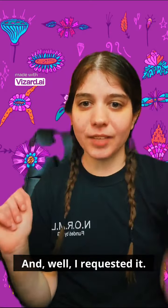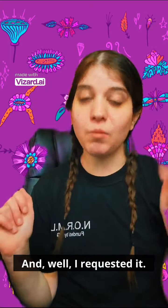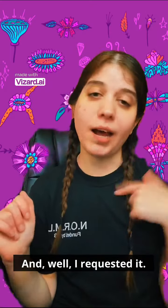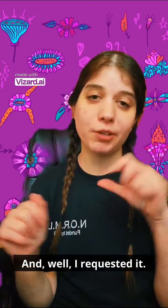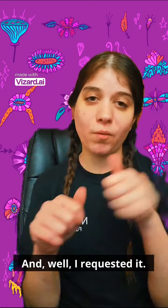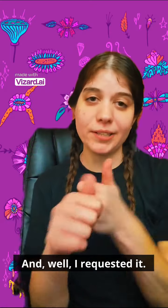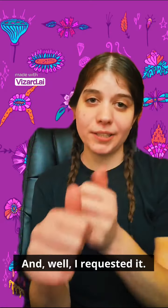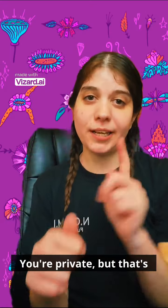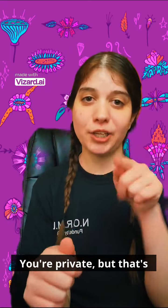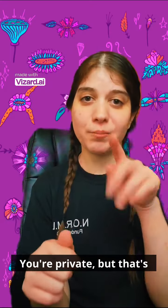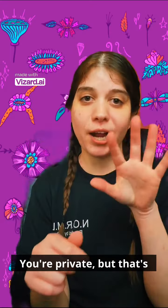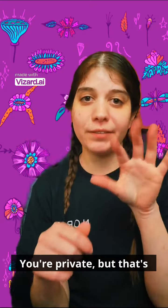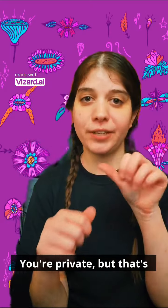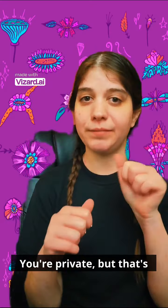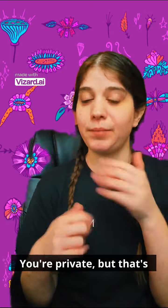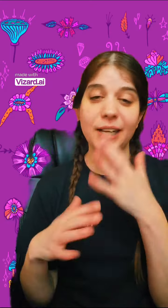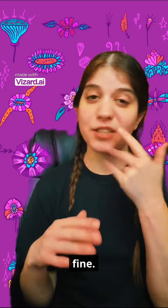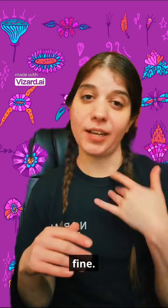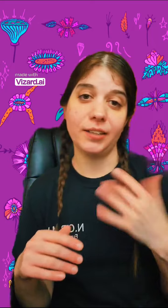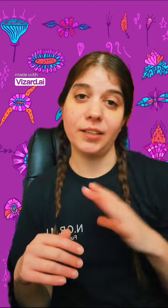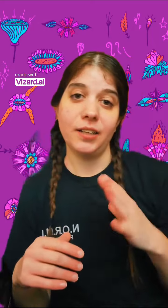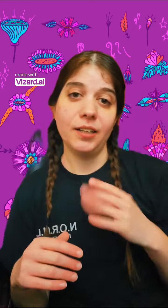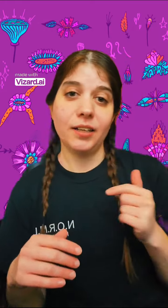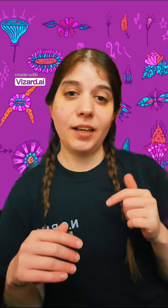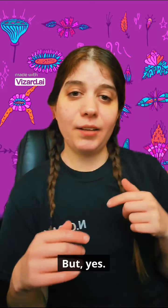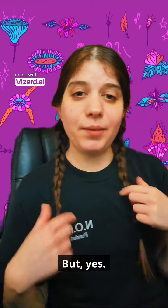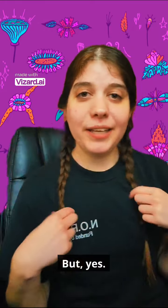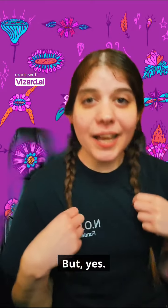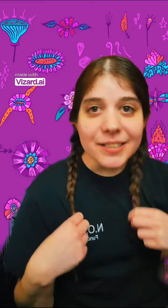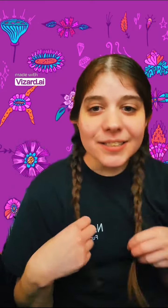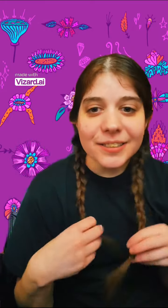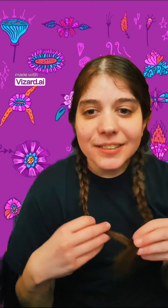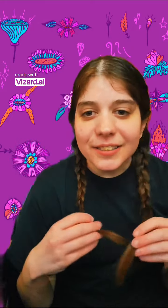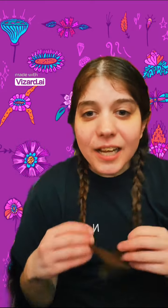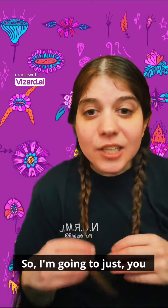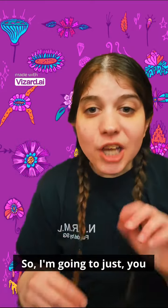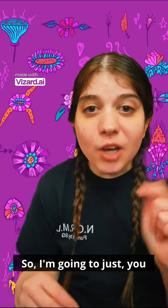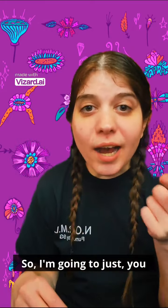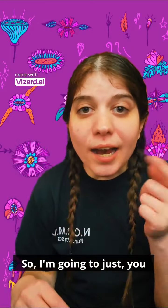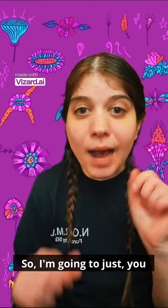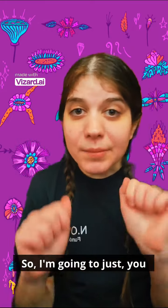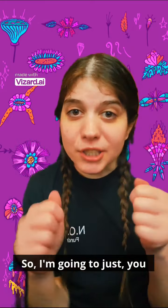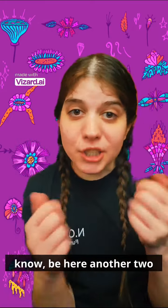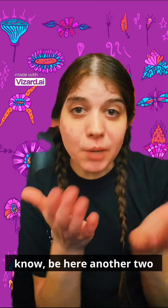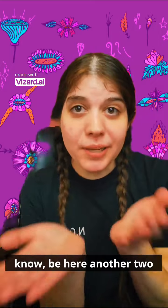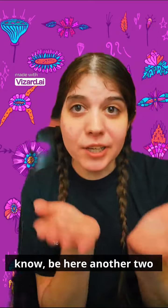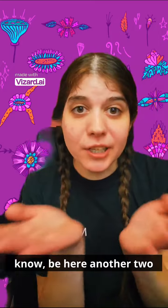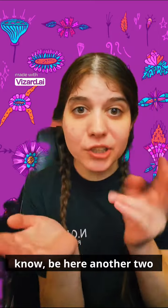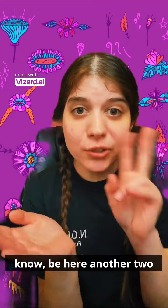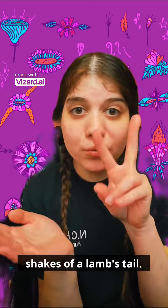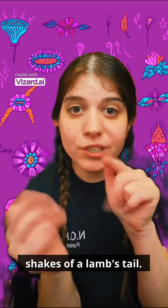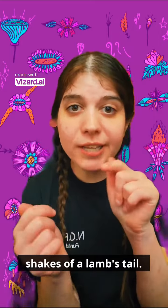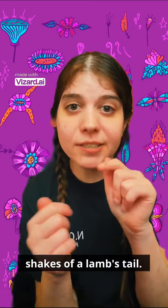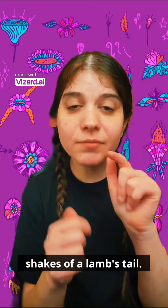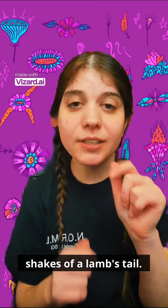well, I requested it. You're private, but that's fine. But yes. So, I'm gonna just, be here another 2 shakes of a